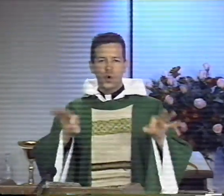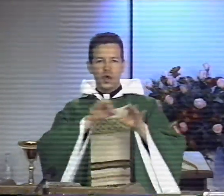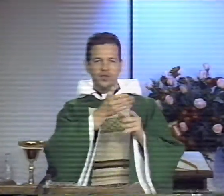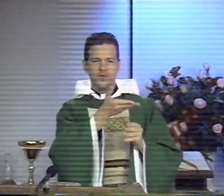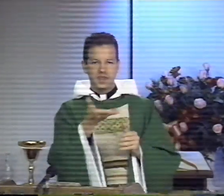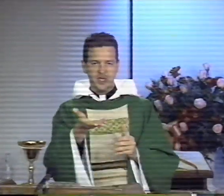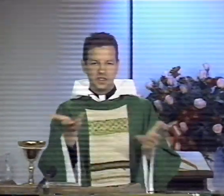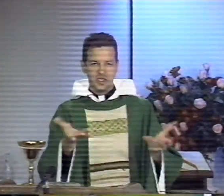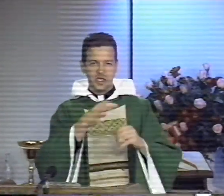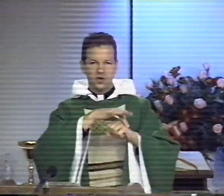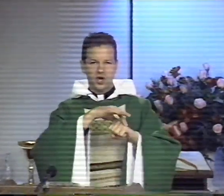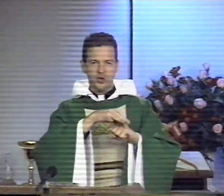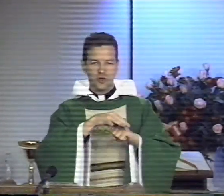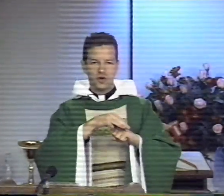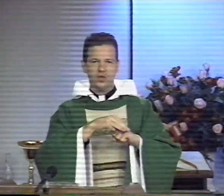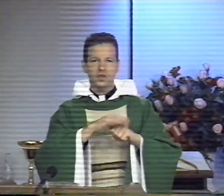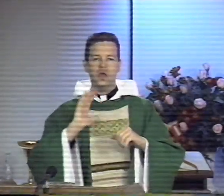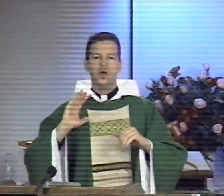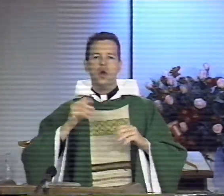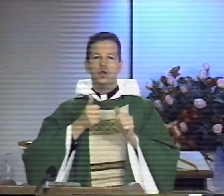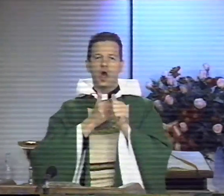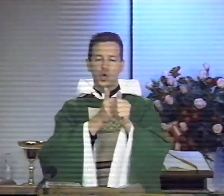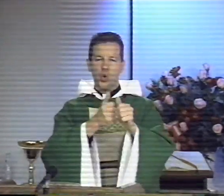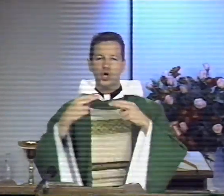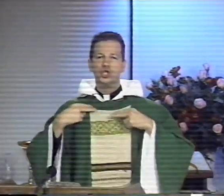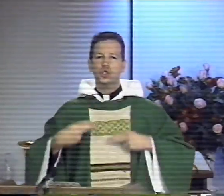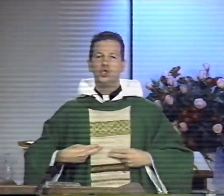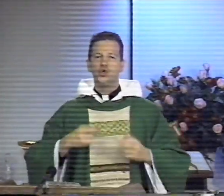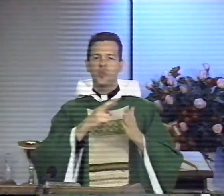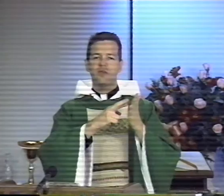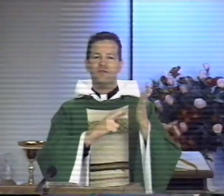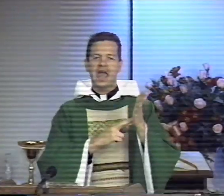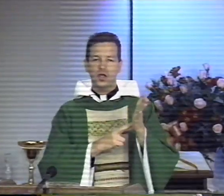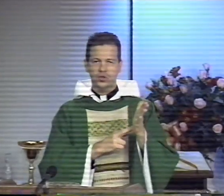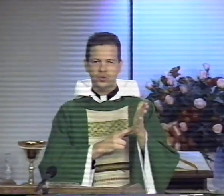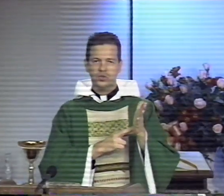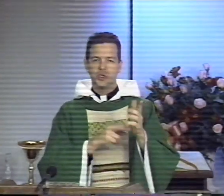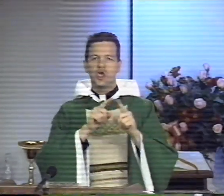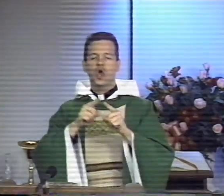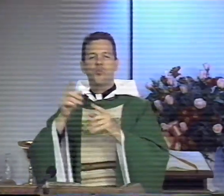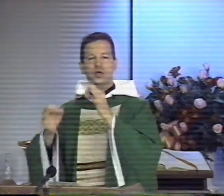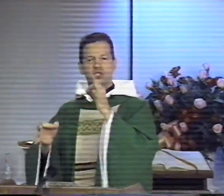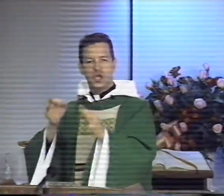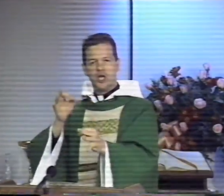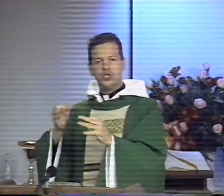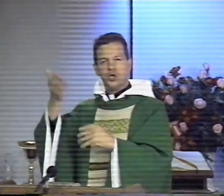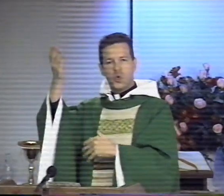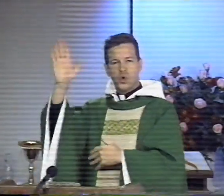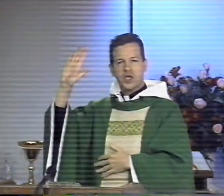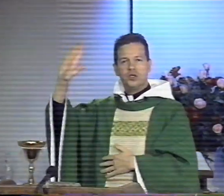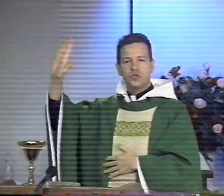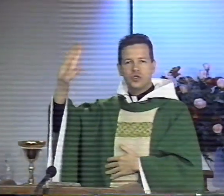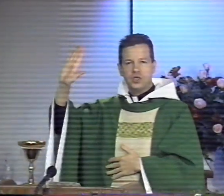worth of things here on earth according to human values, but judge according to